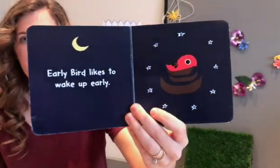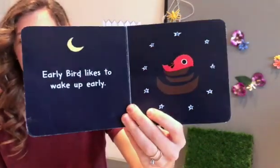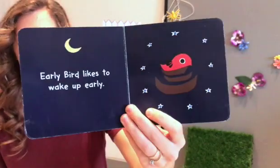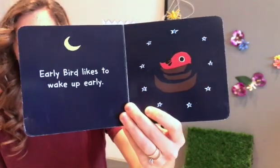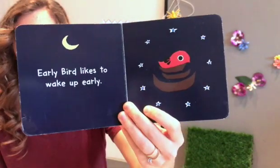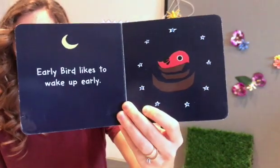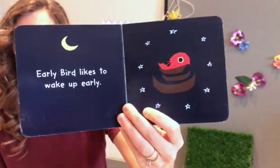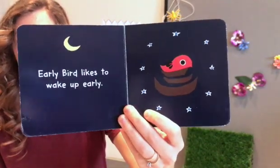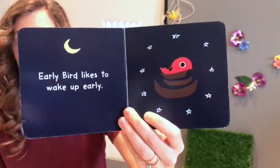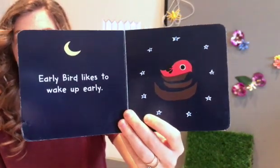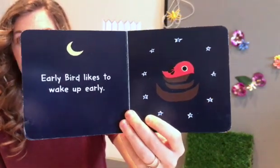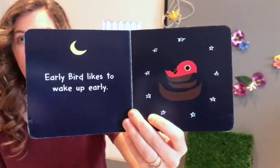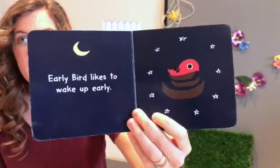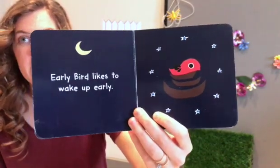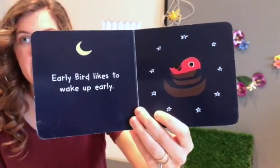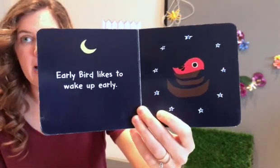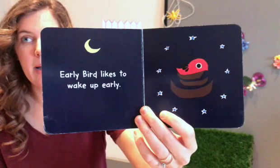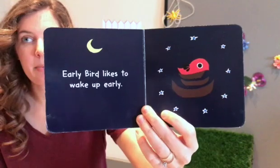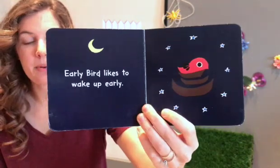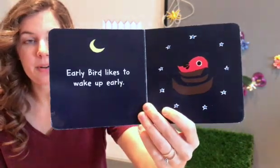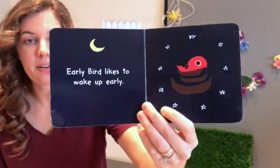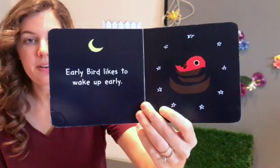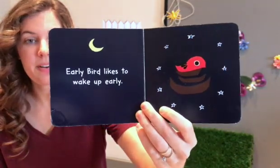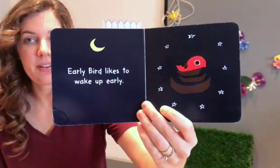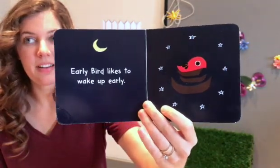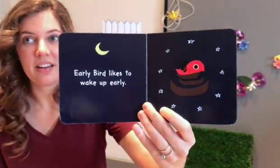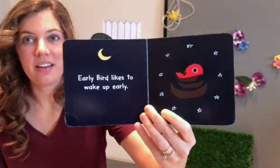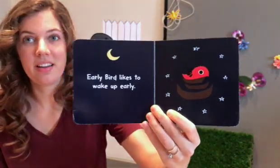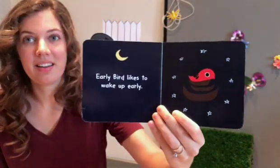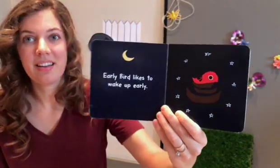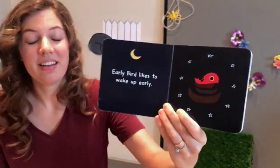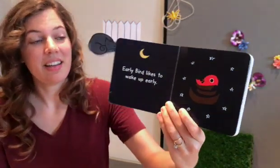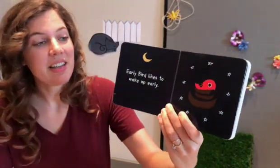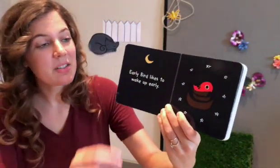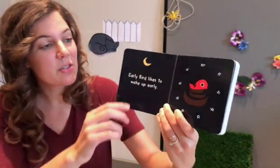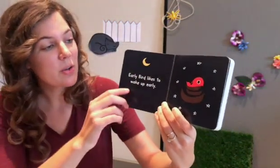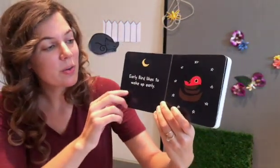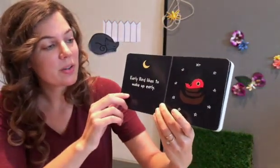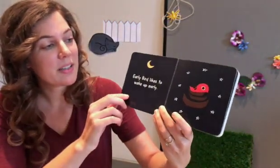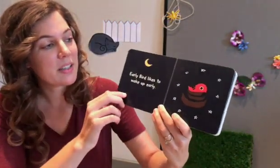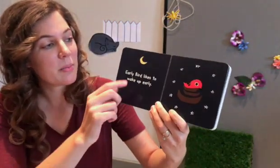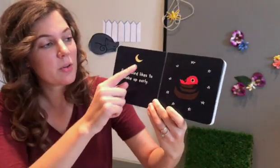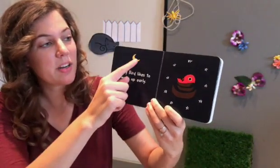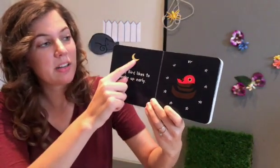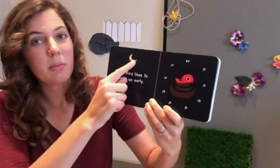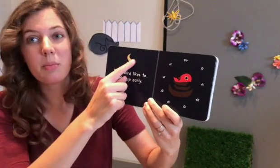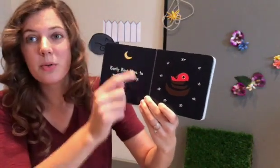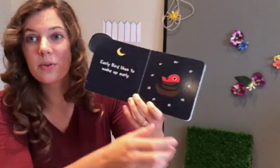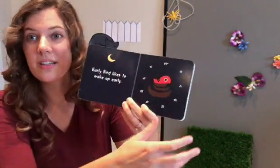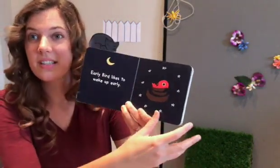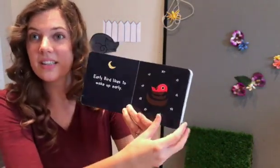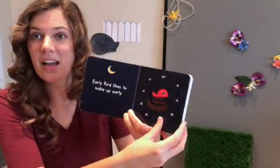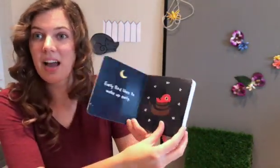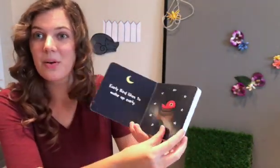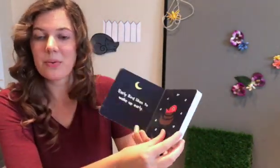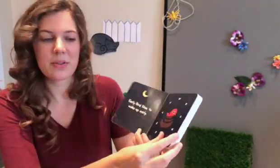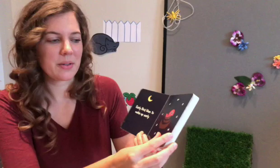Early bird likes to wake up early. It's so early in the morning, the moon is still out.